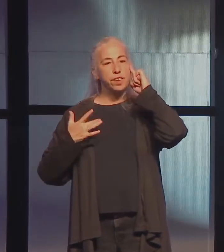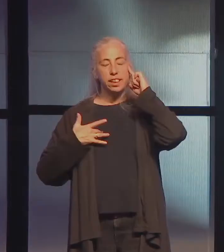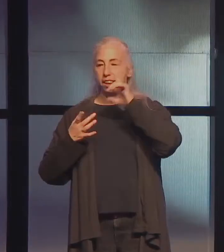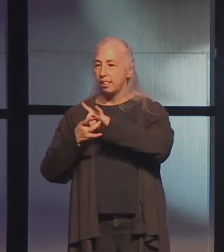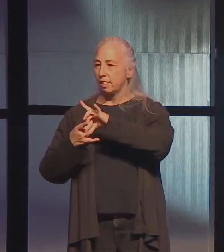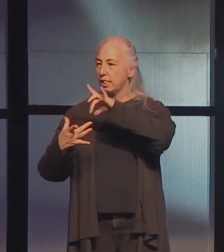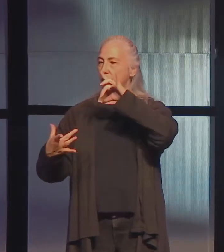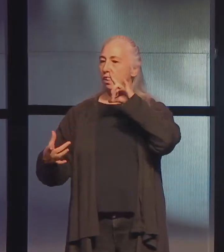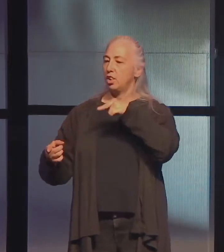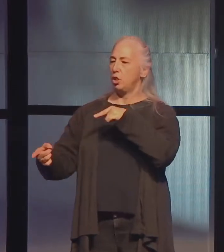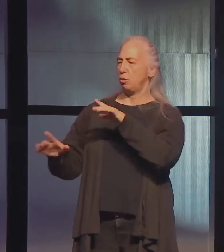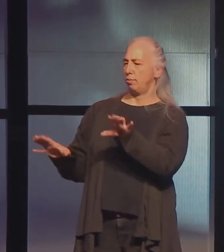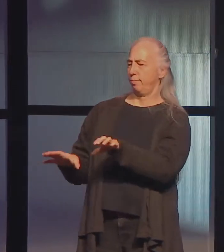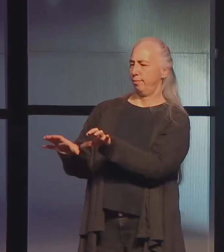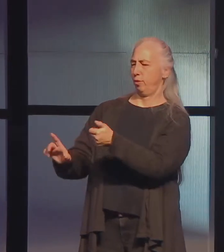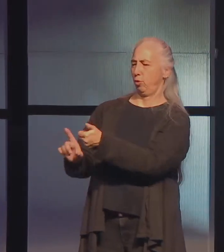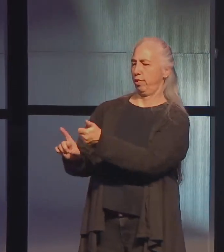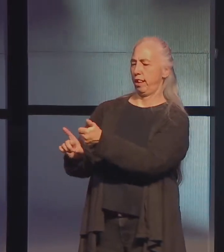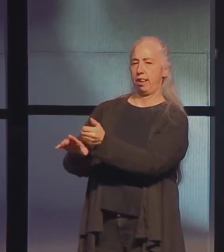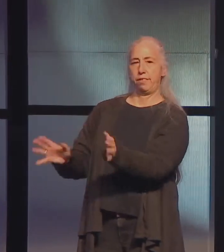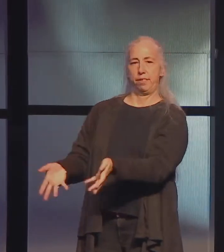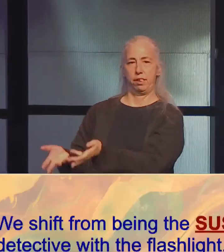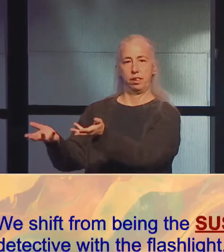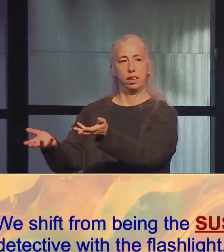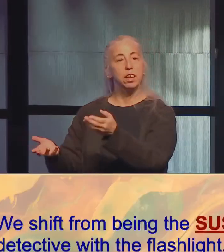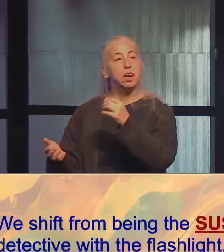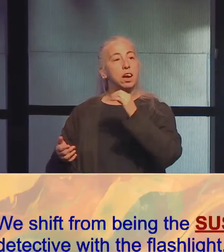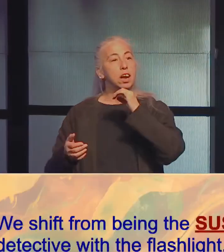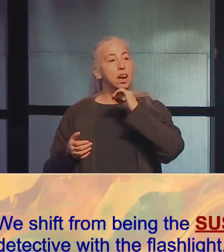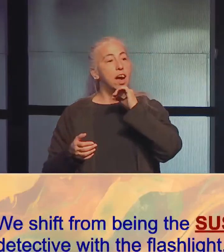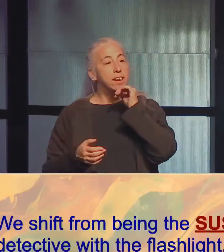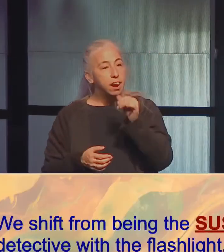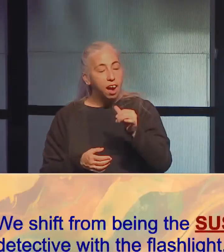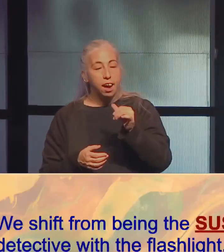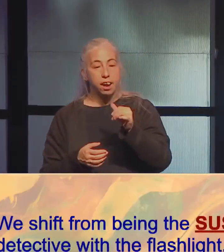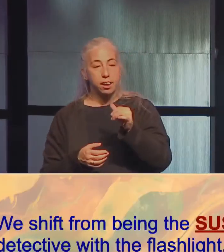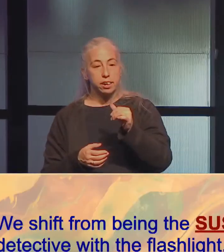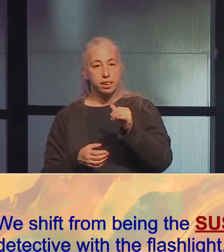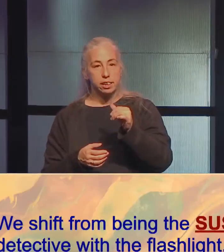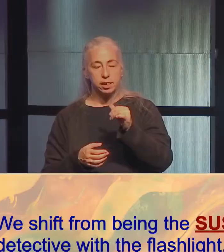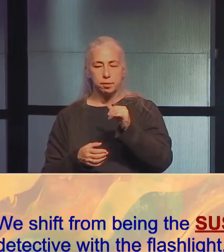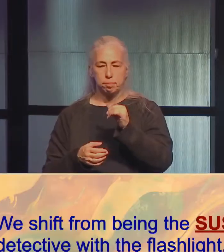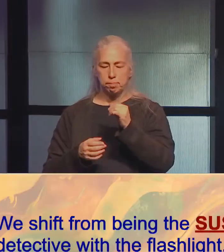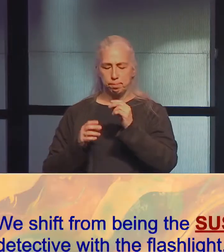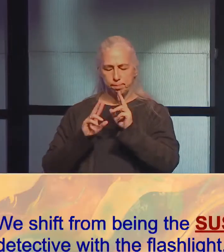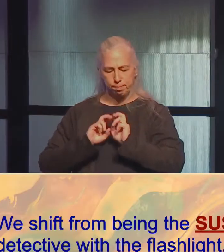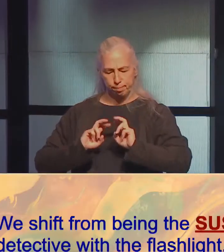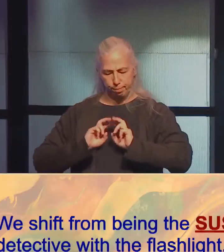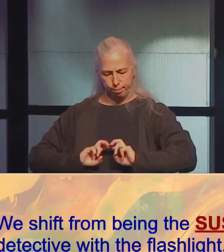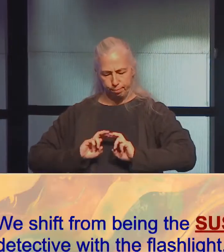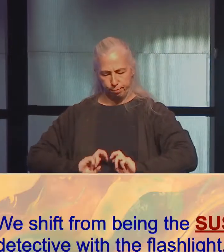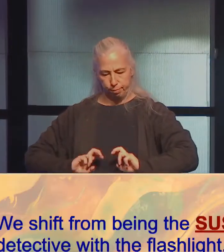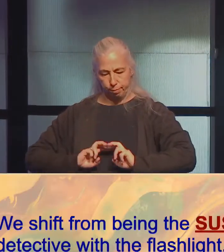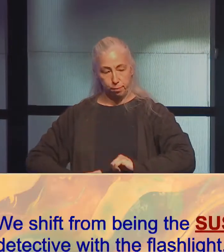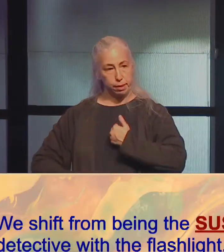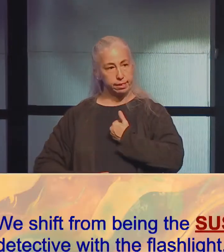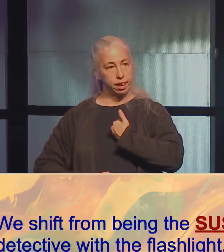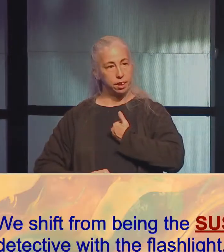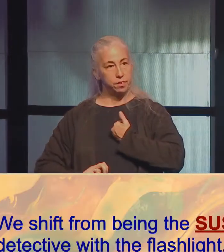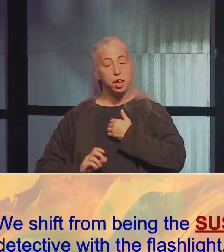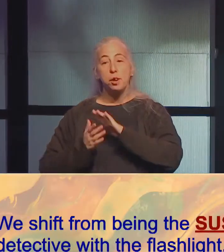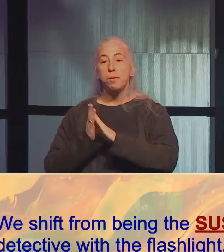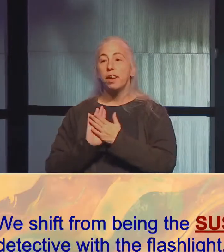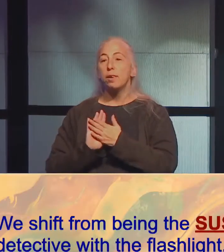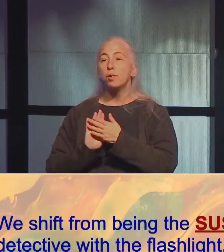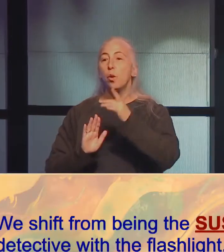let it be its thing. We shift from being the suspect in the room, interrogating ourselves, to now the suspect is